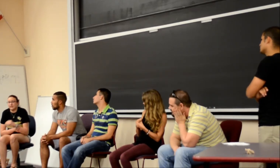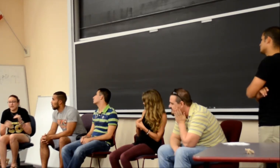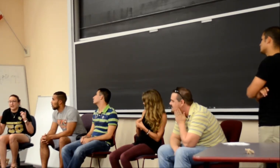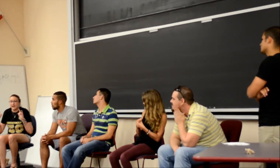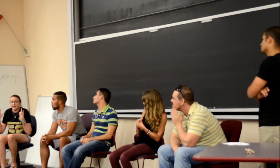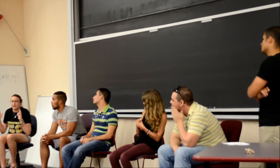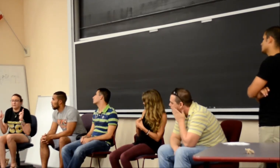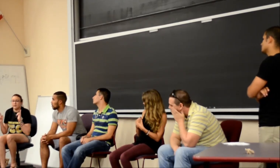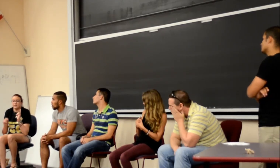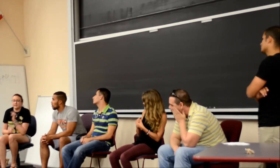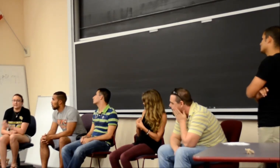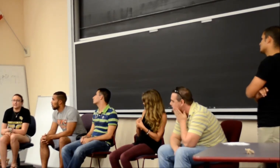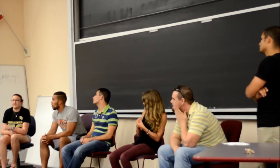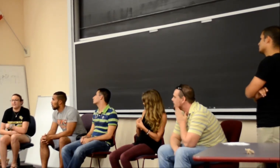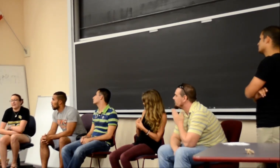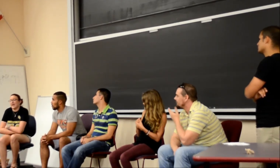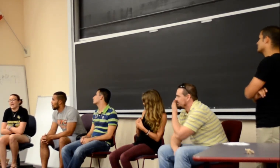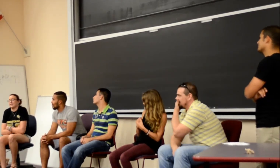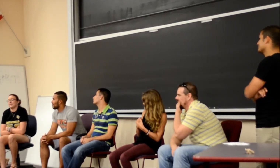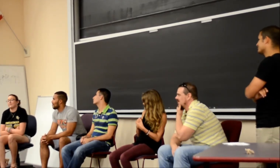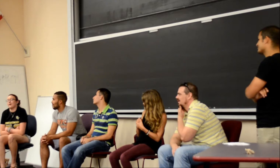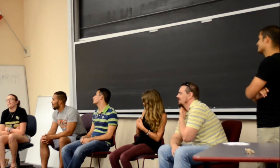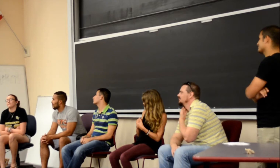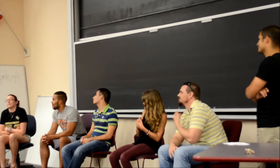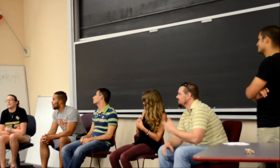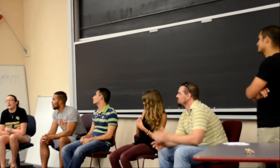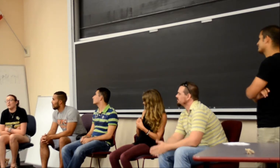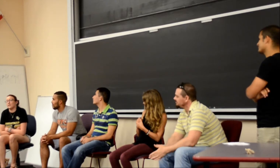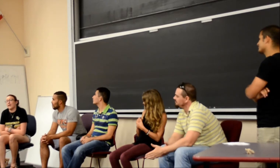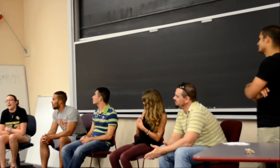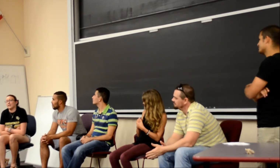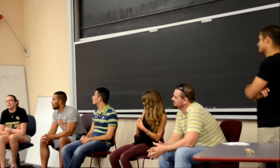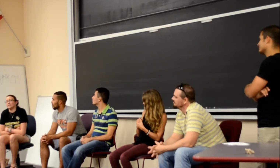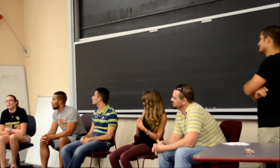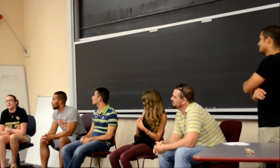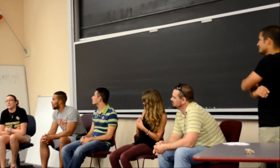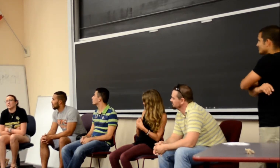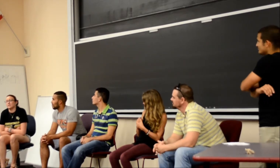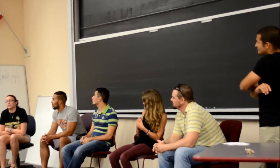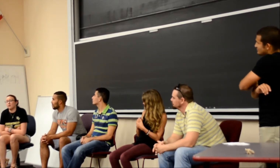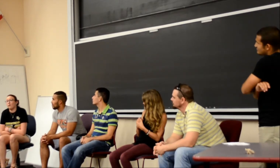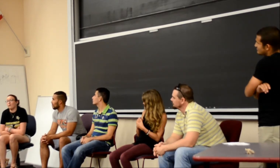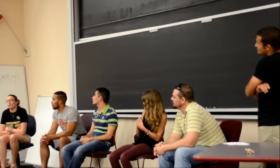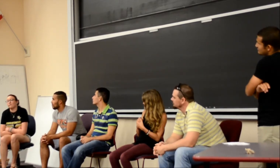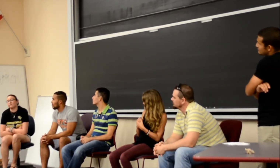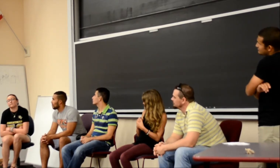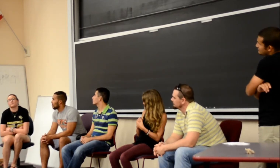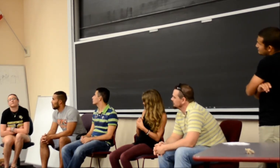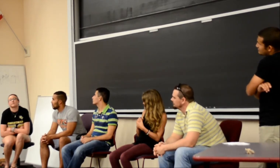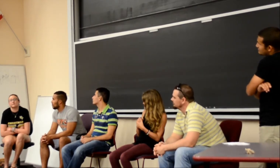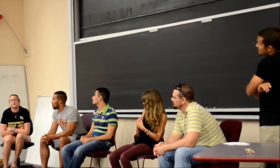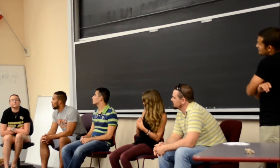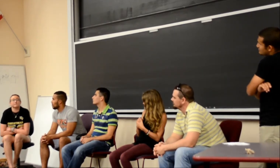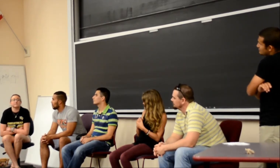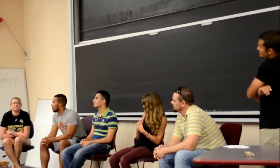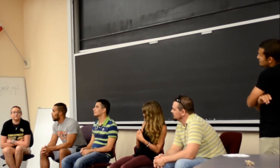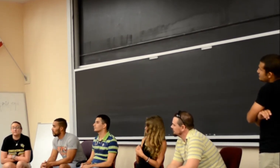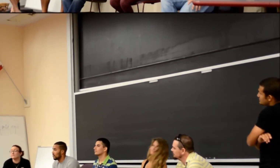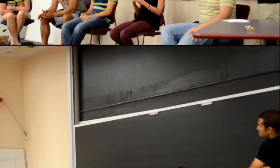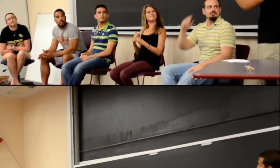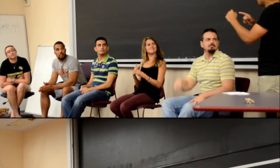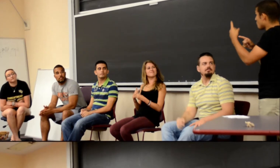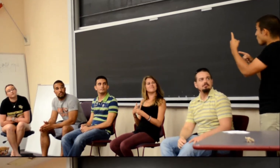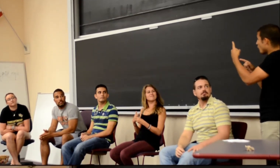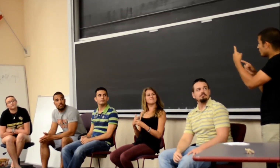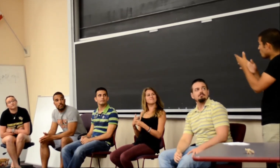night, so like I love you and stuff like that, but other than that, it's mainly just oral. Different